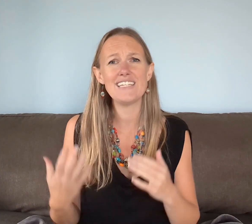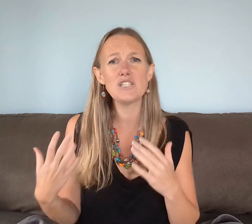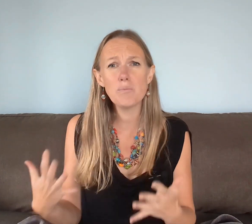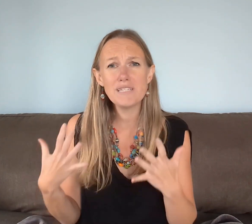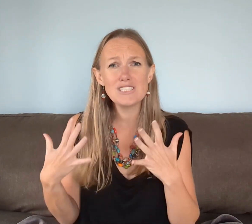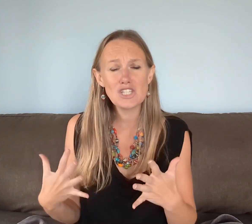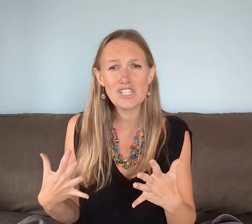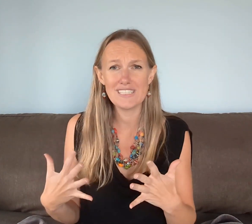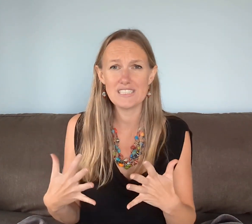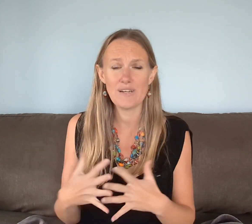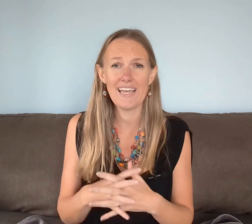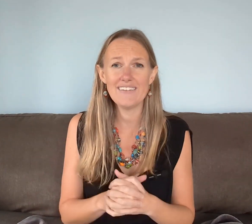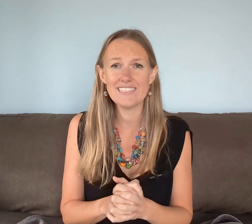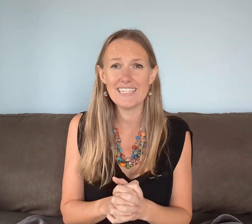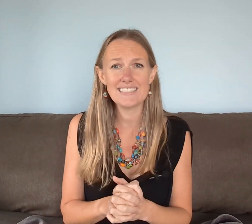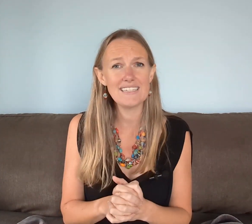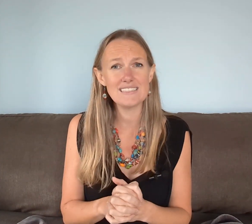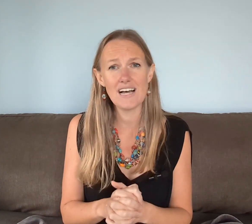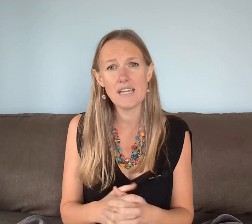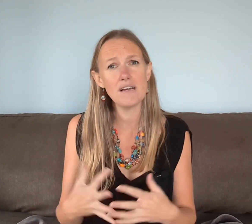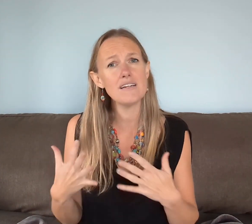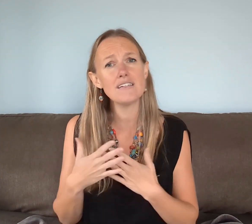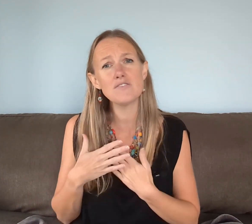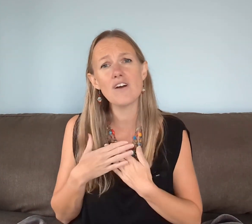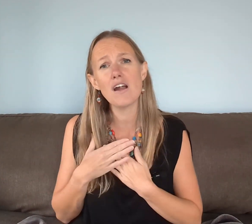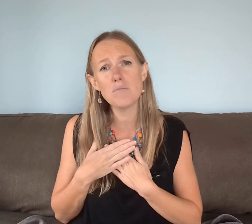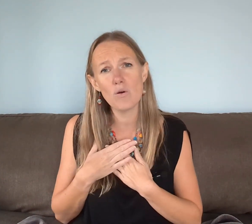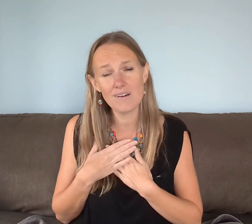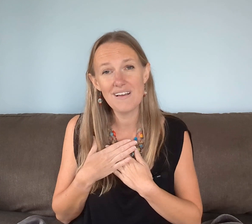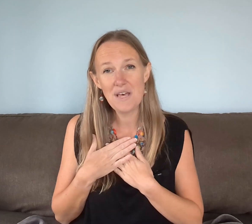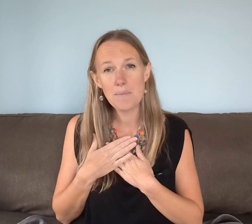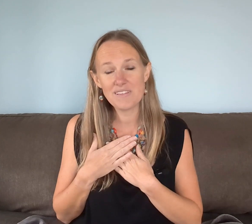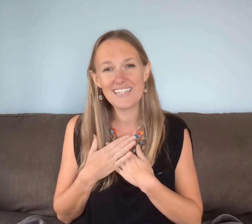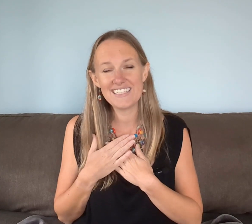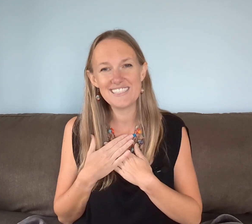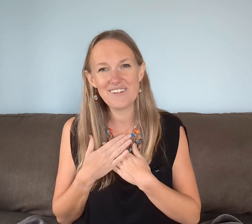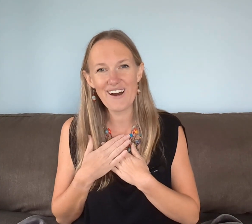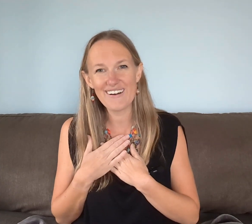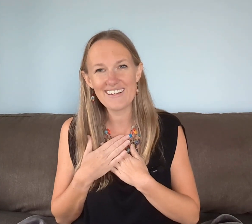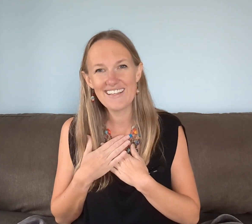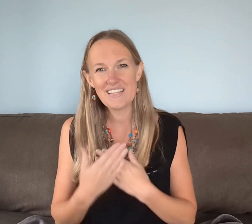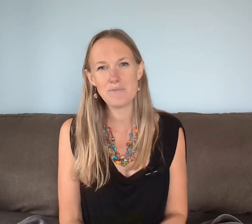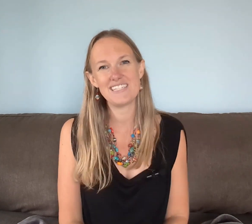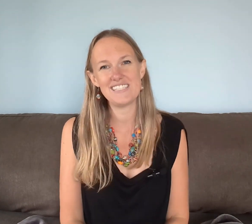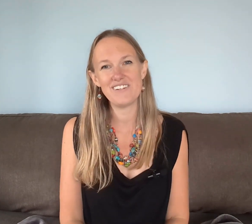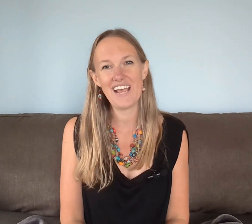And don't be discouraged, okay? If it takes a little time, God cares far more about the condition of your heart than the position of your